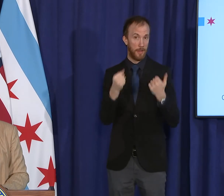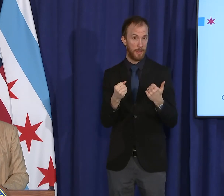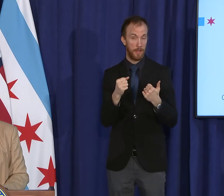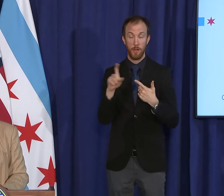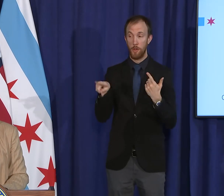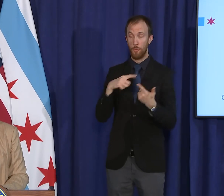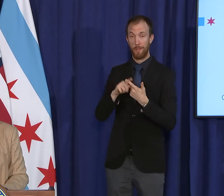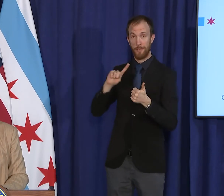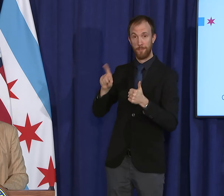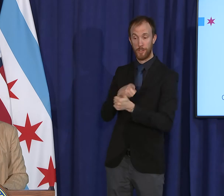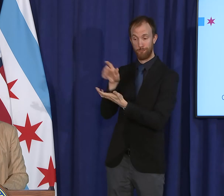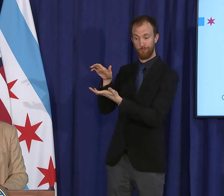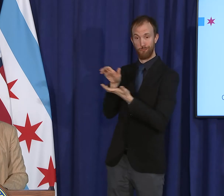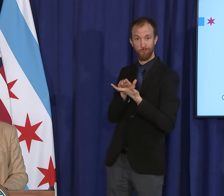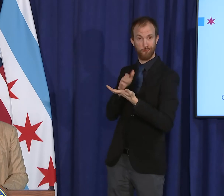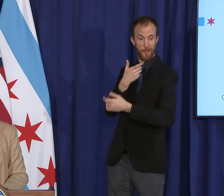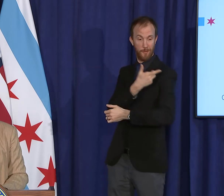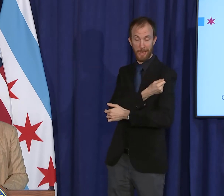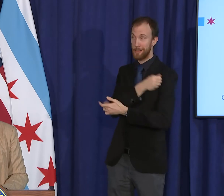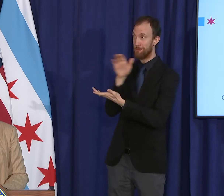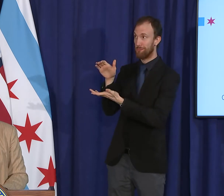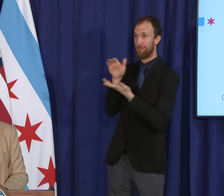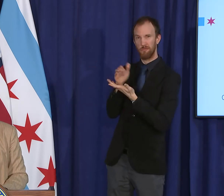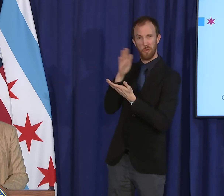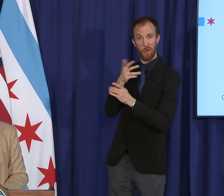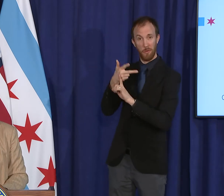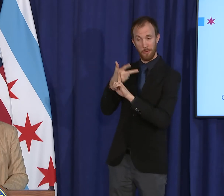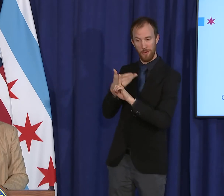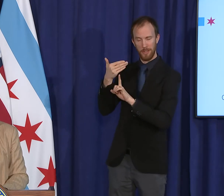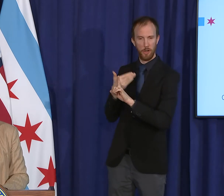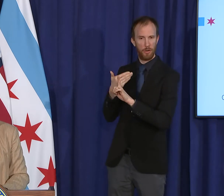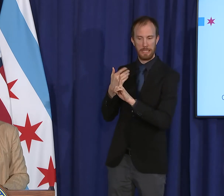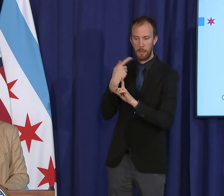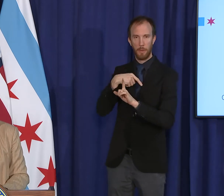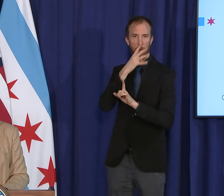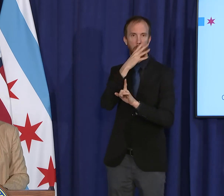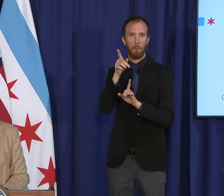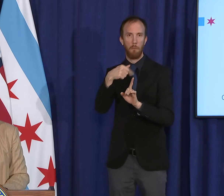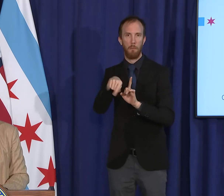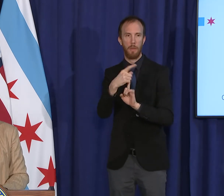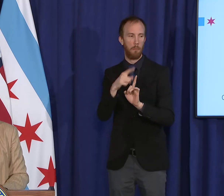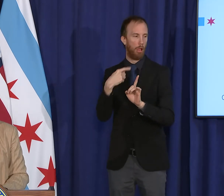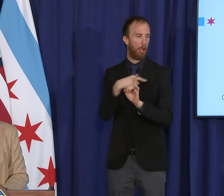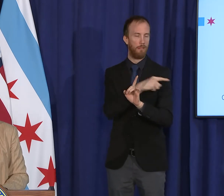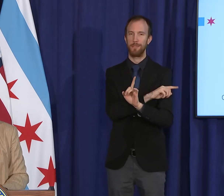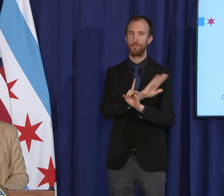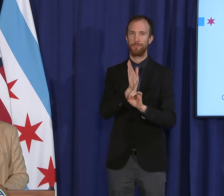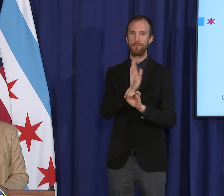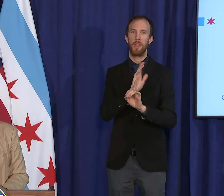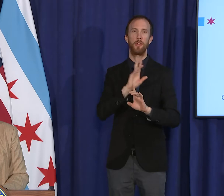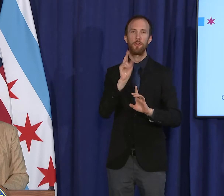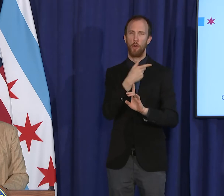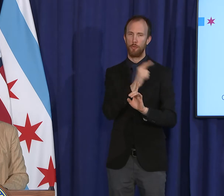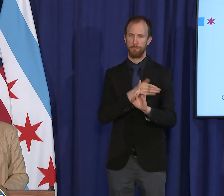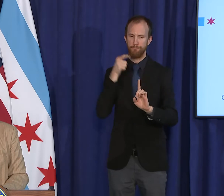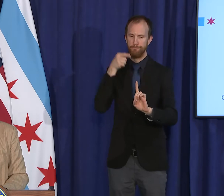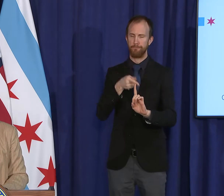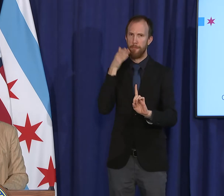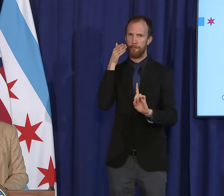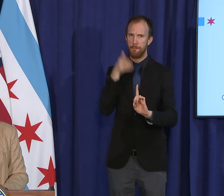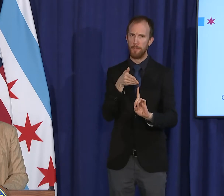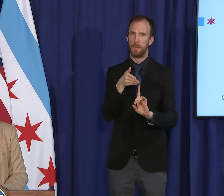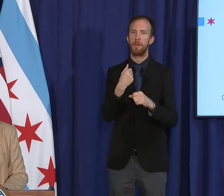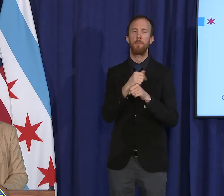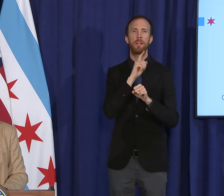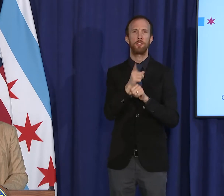city almost 3 months ago, we didn't lose sight of this important mission. In fact, we doubled our efforts by